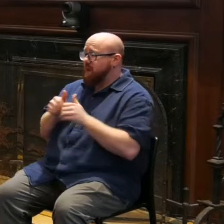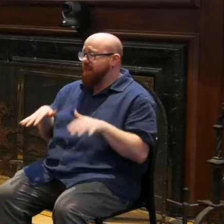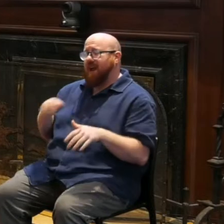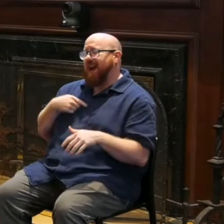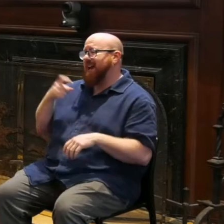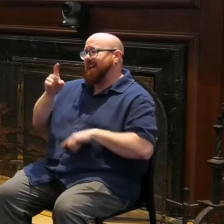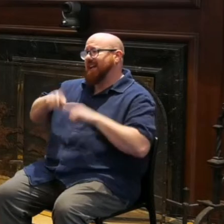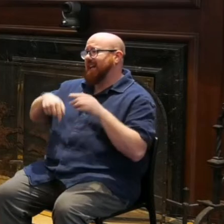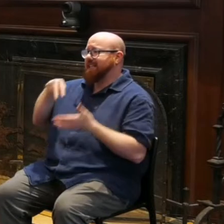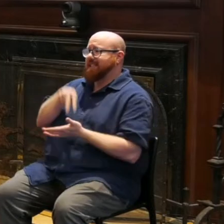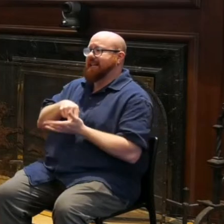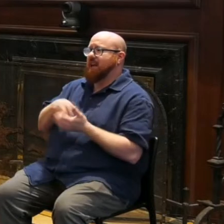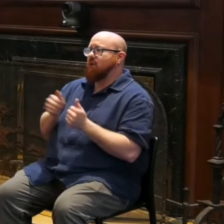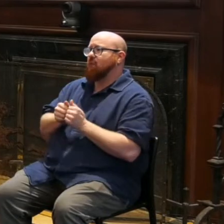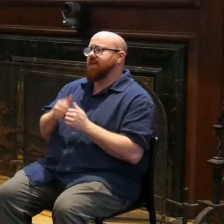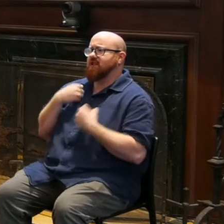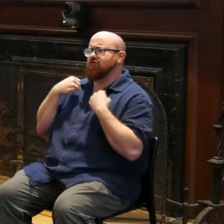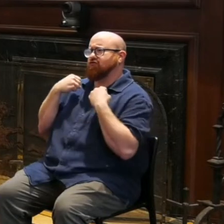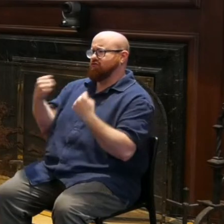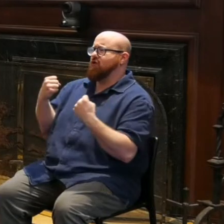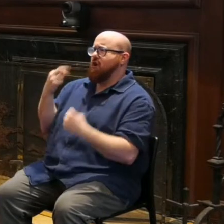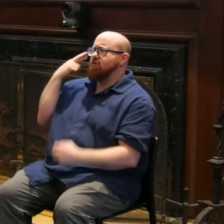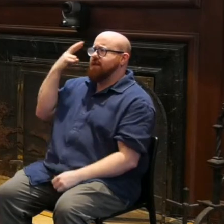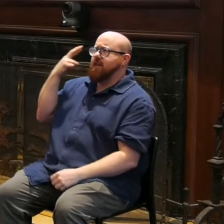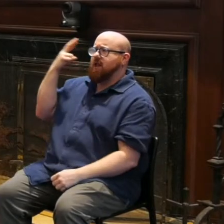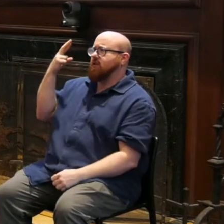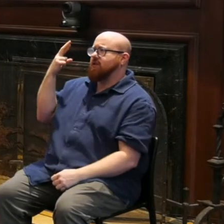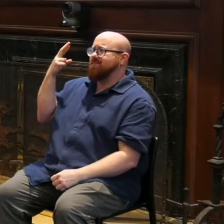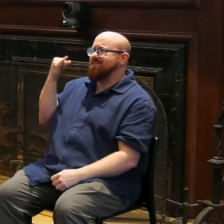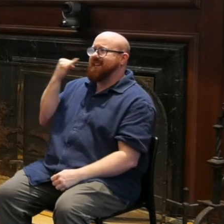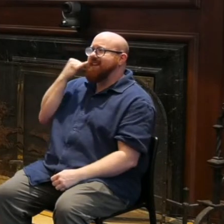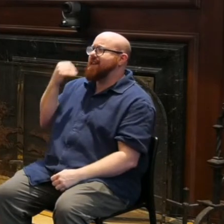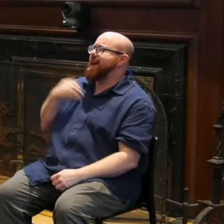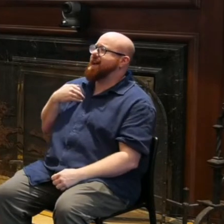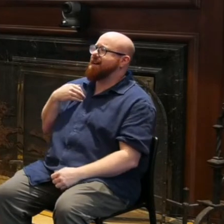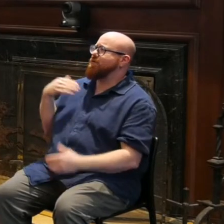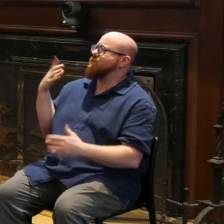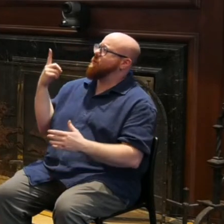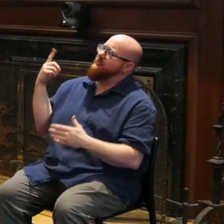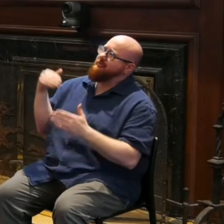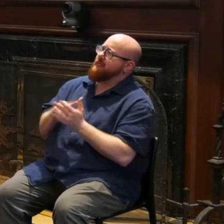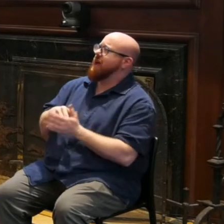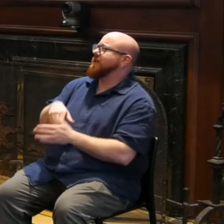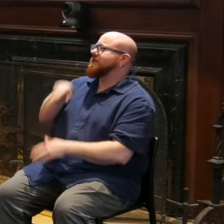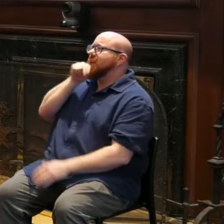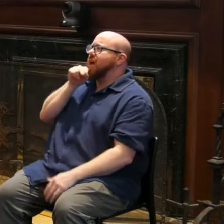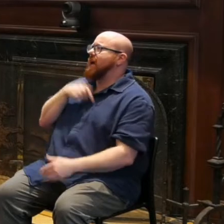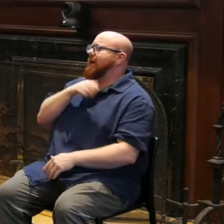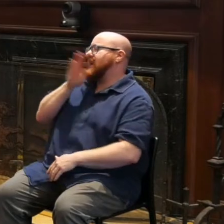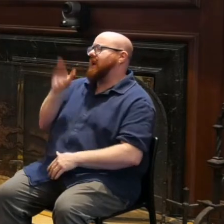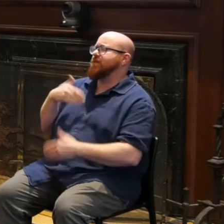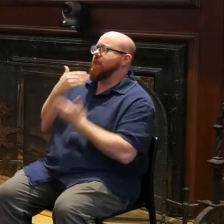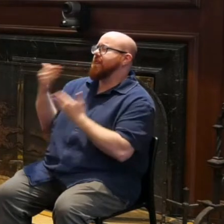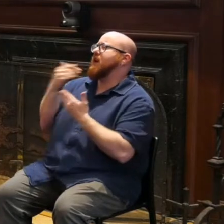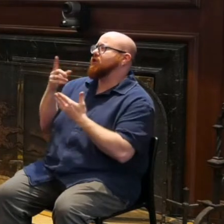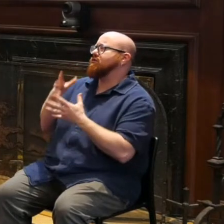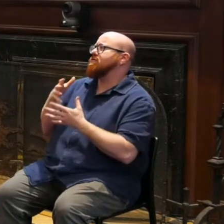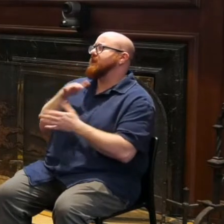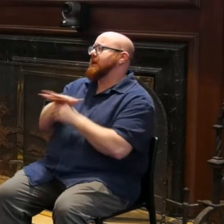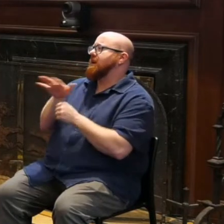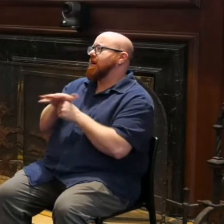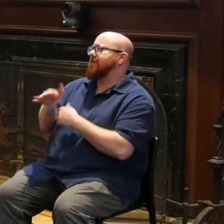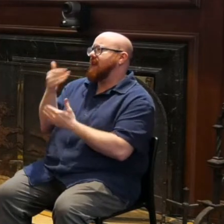strong revelation. God, if I had 1,000 tongues, I could never thank you enough. Thank you, God, for all this